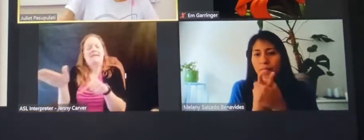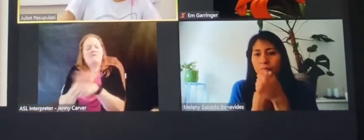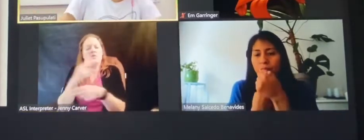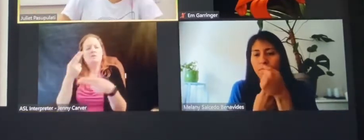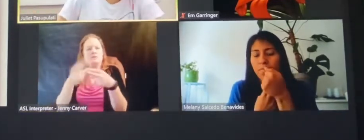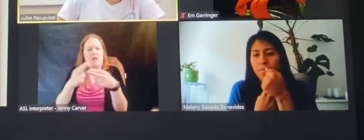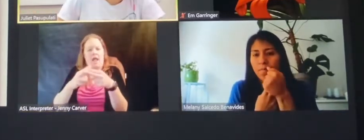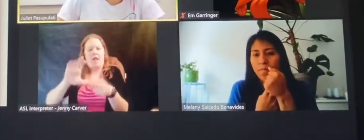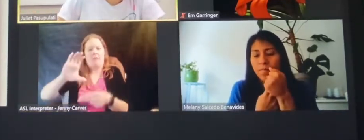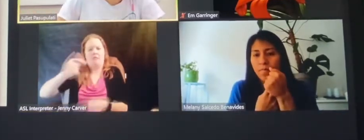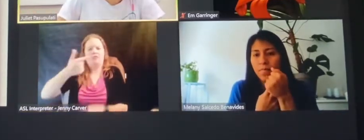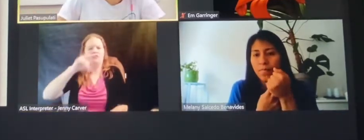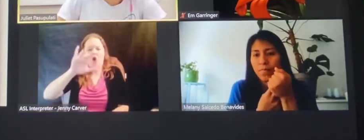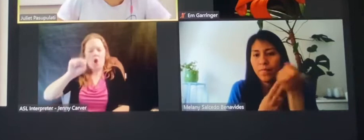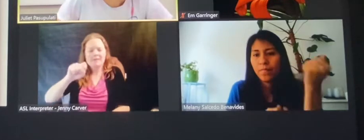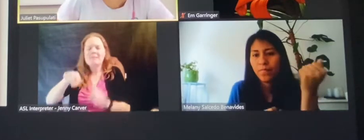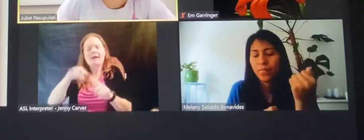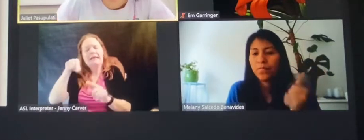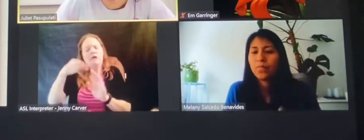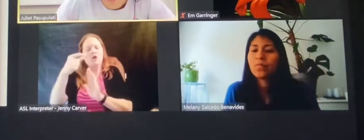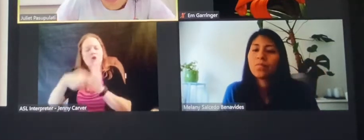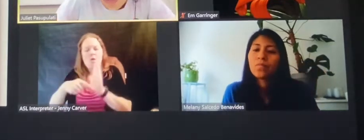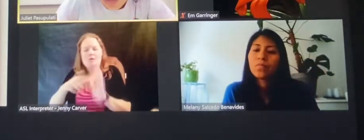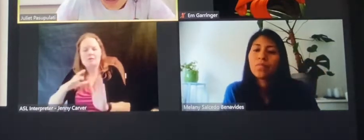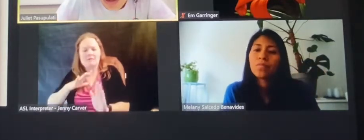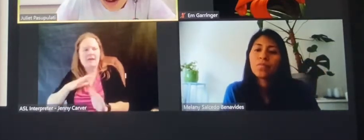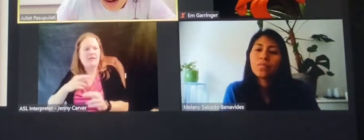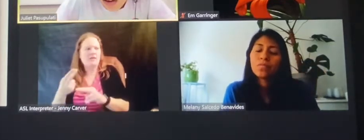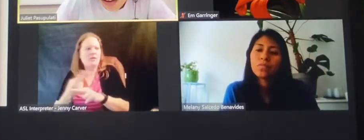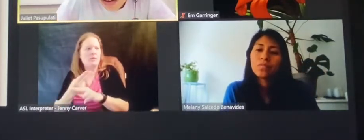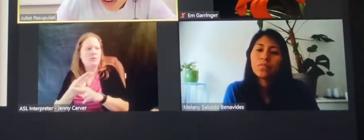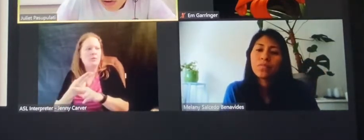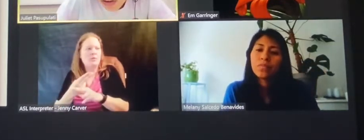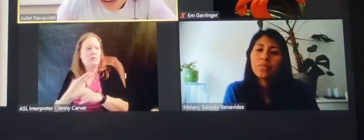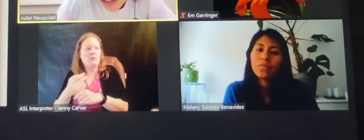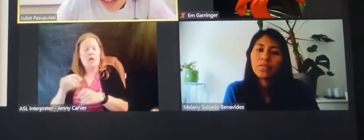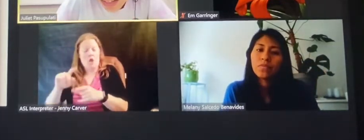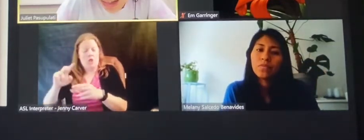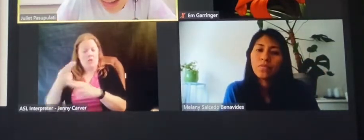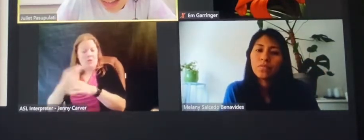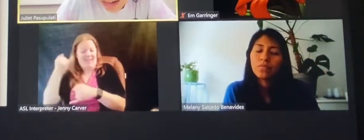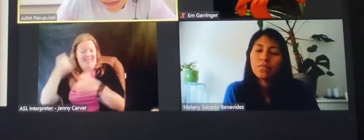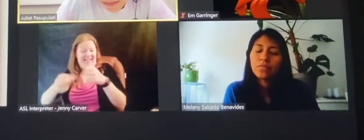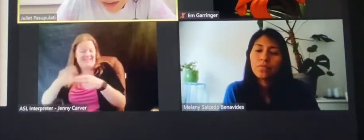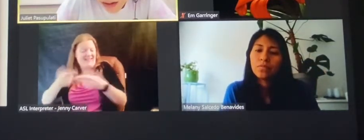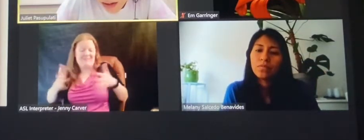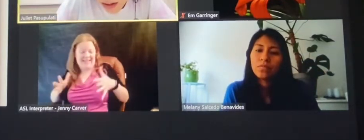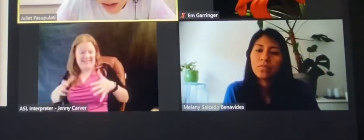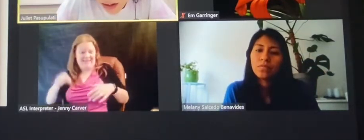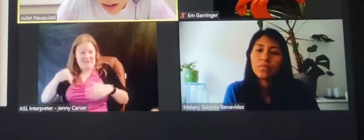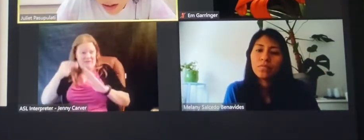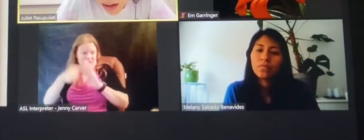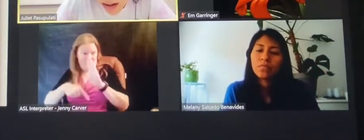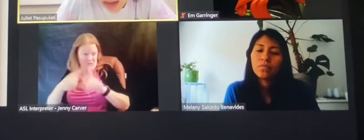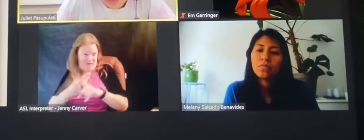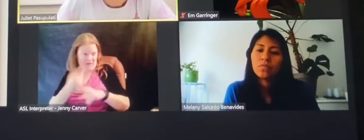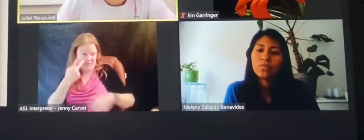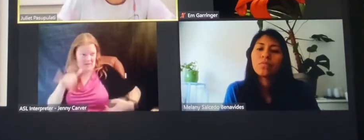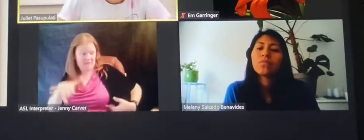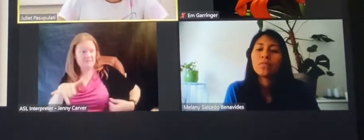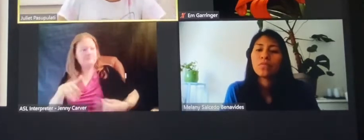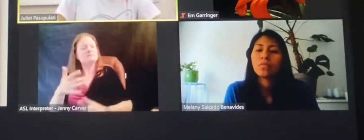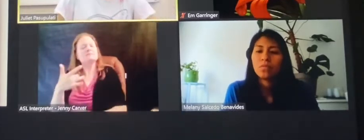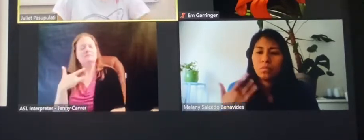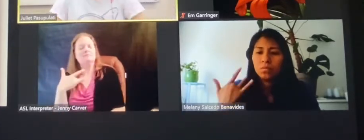name. But here in the article, do you see how they're only using his last name? And